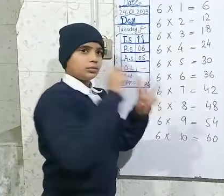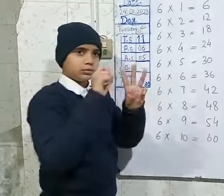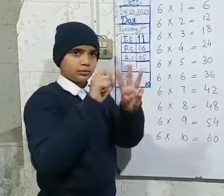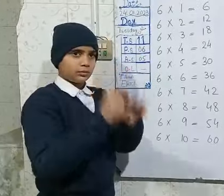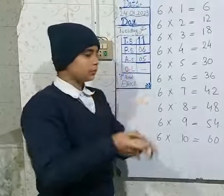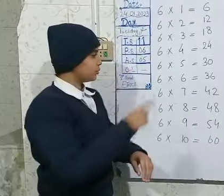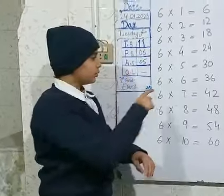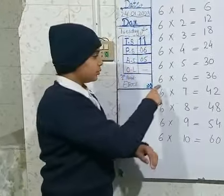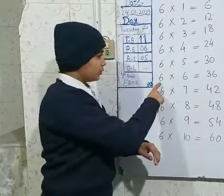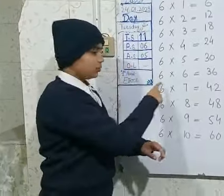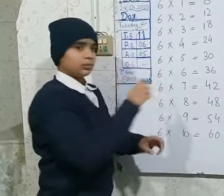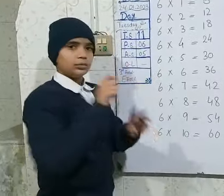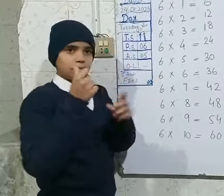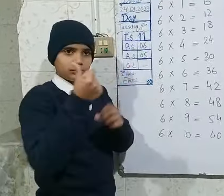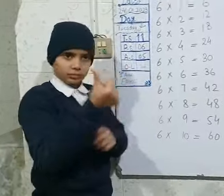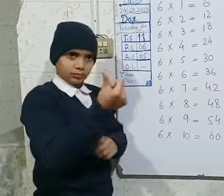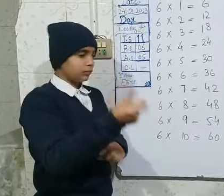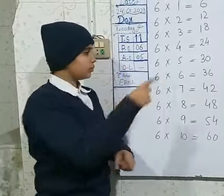30. 6